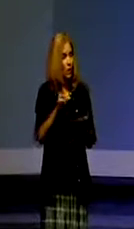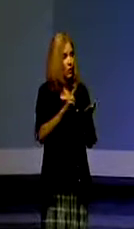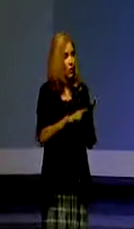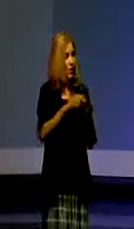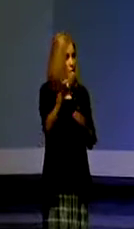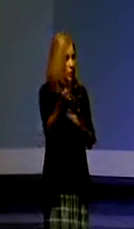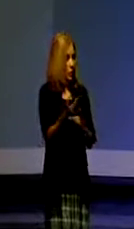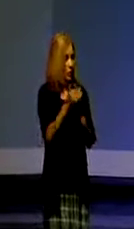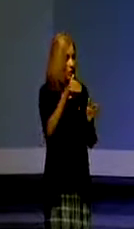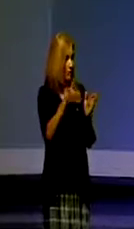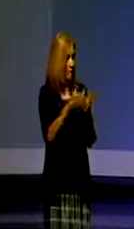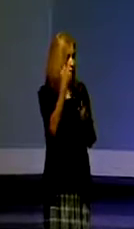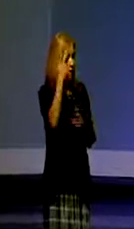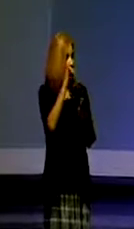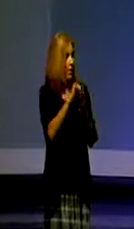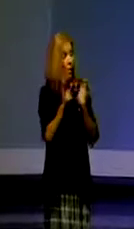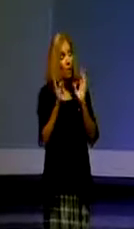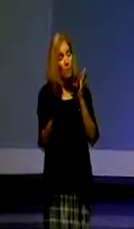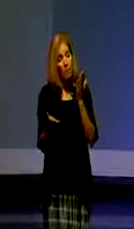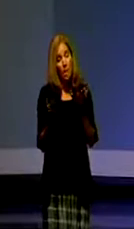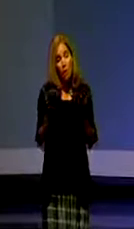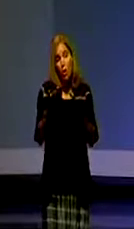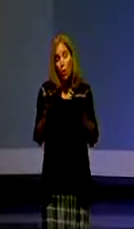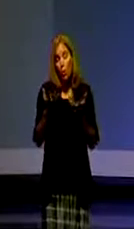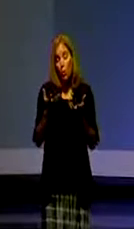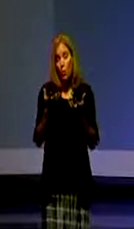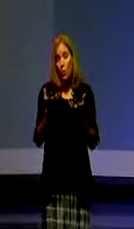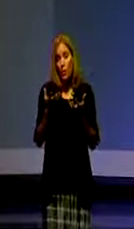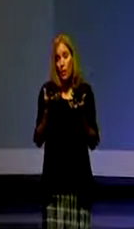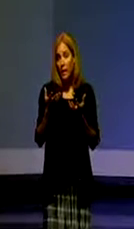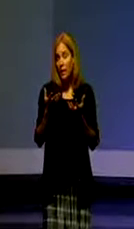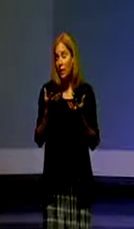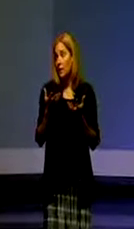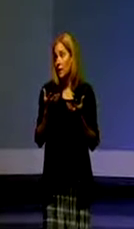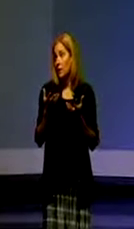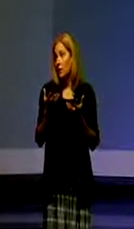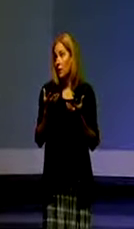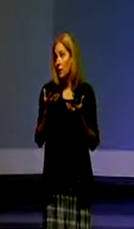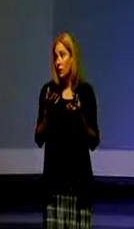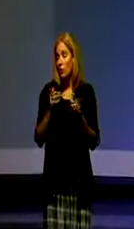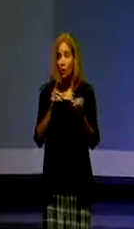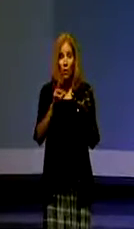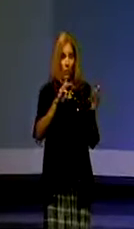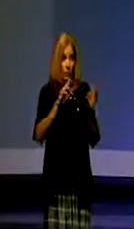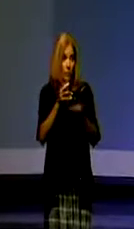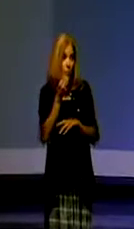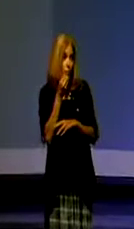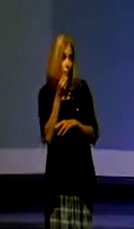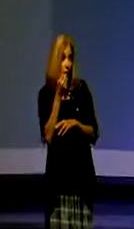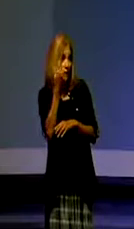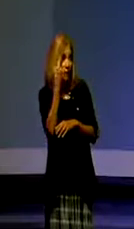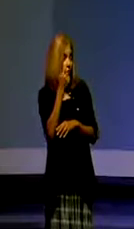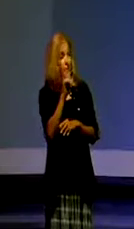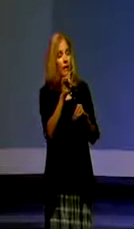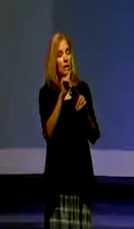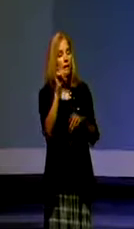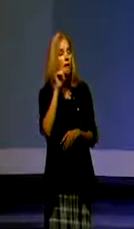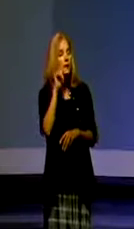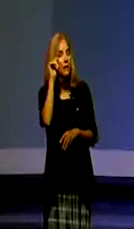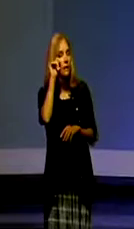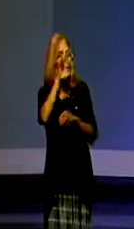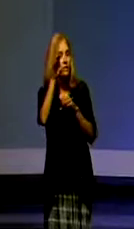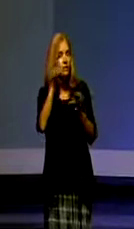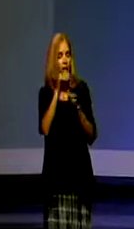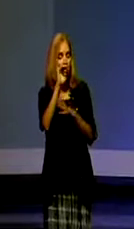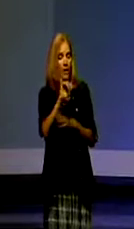at the Welcome Center for that, or maybe you would like to be somebody who comes in and helps prepare a meal for the teams that are involved